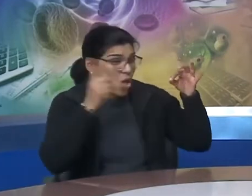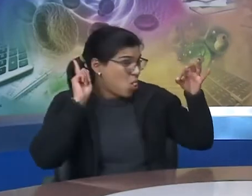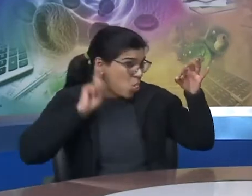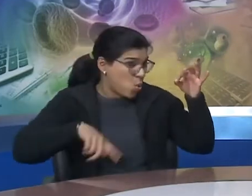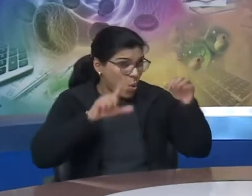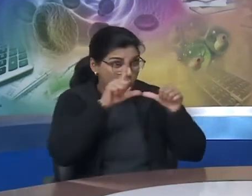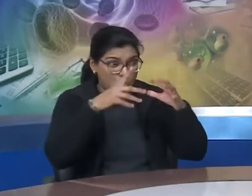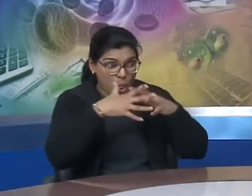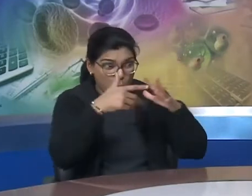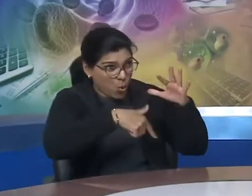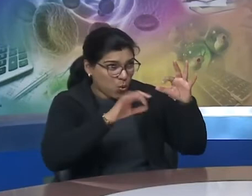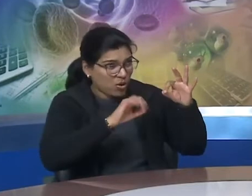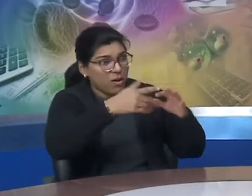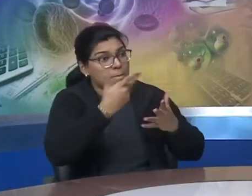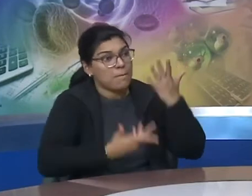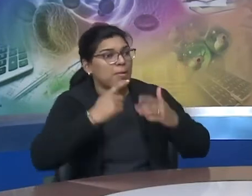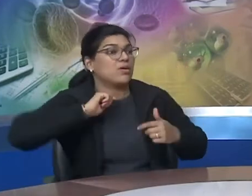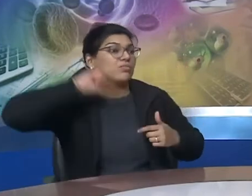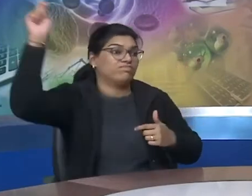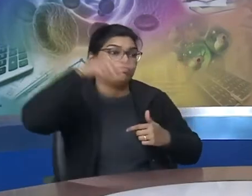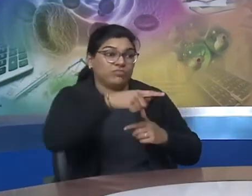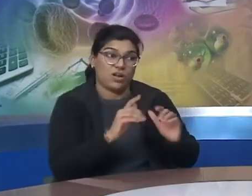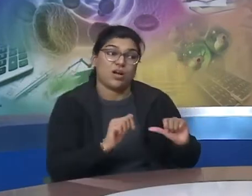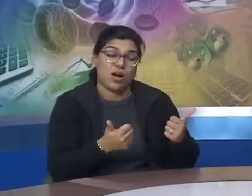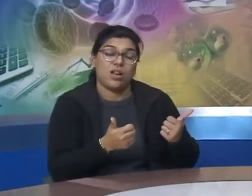from going near the tiger?